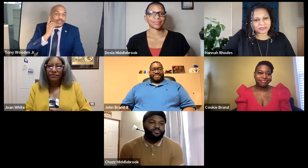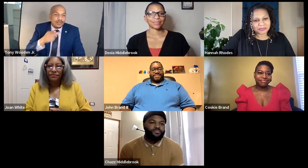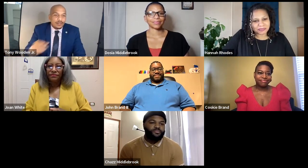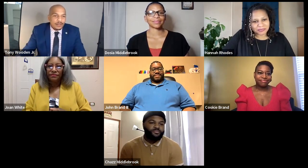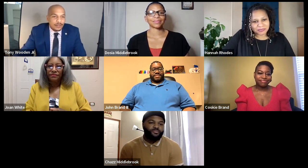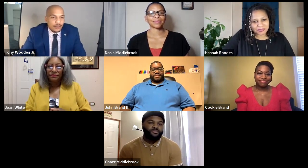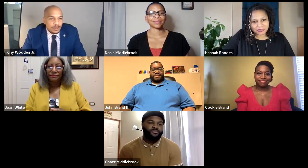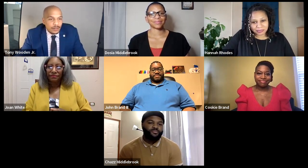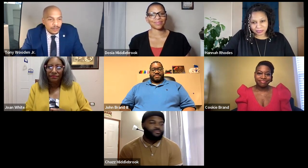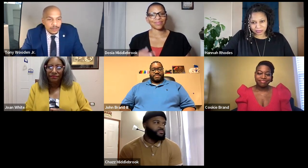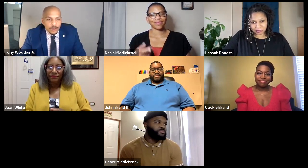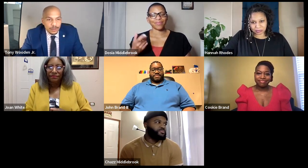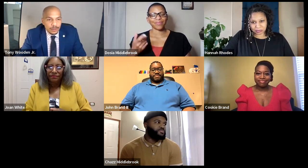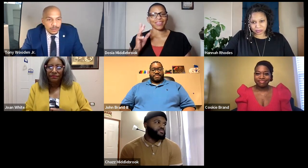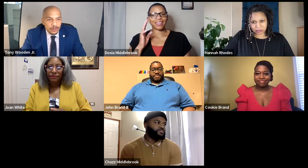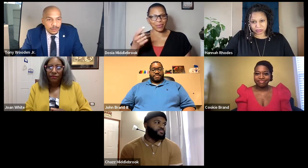All right, awesome. Thank you. Dosia?